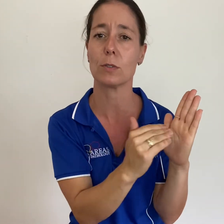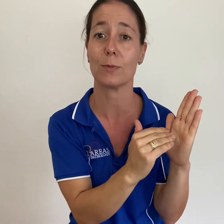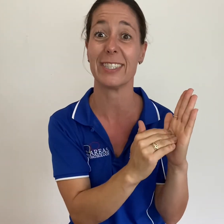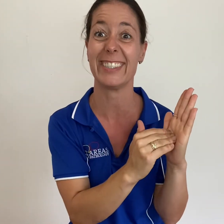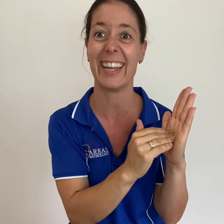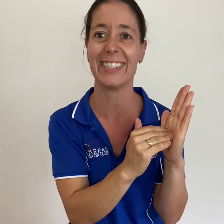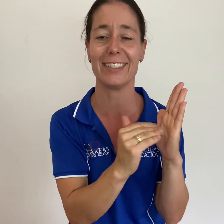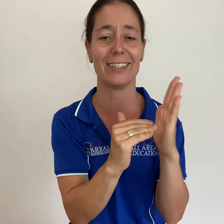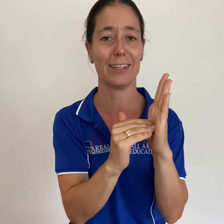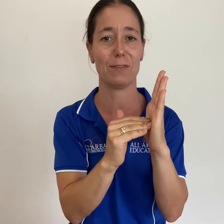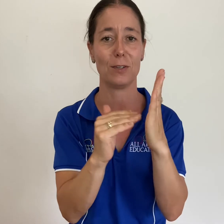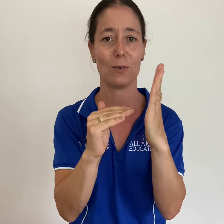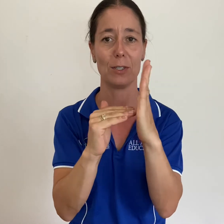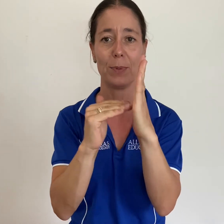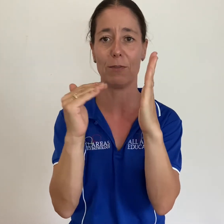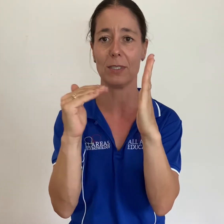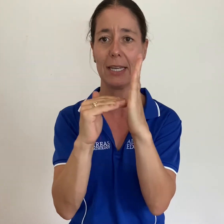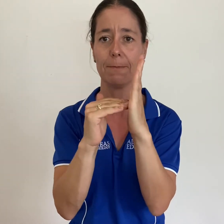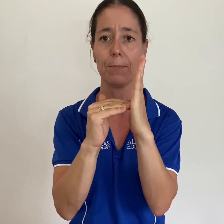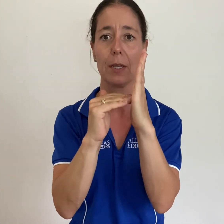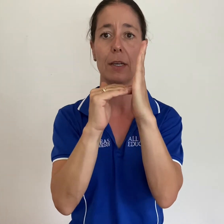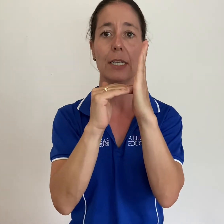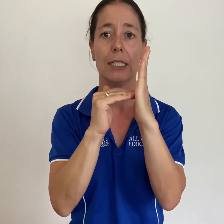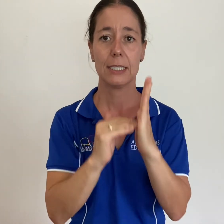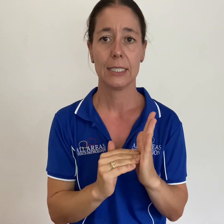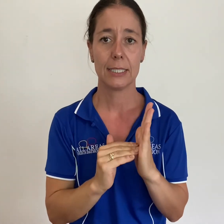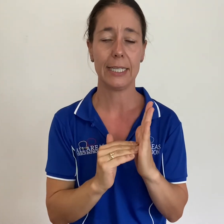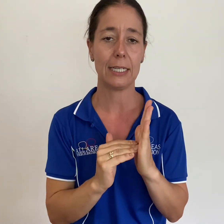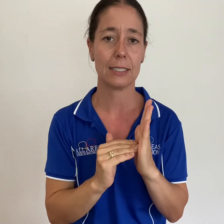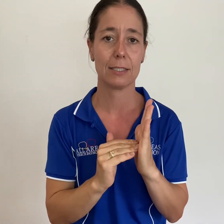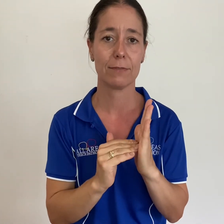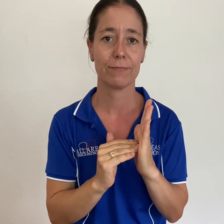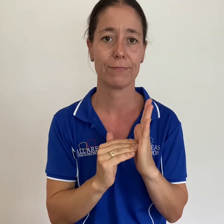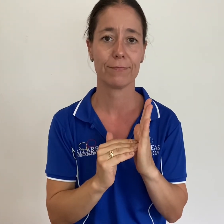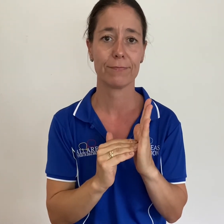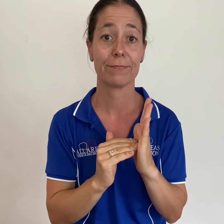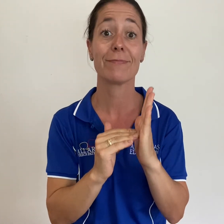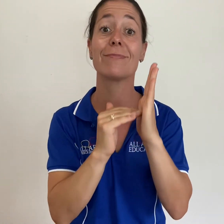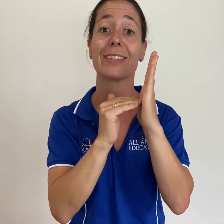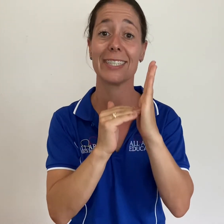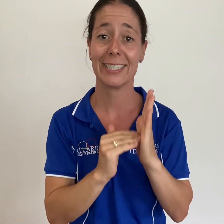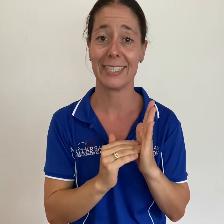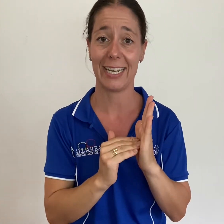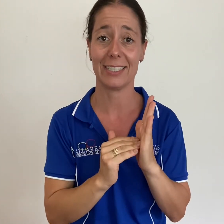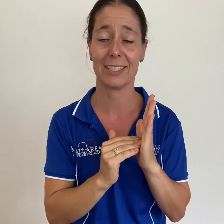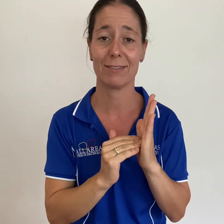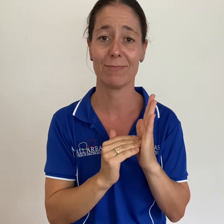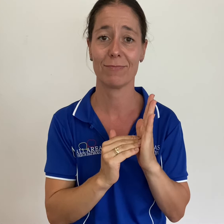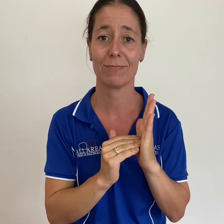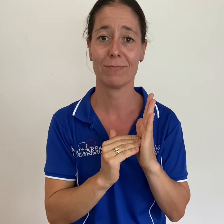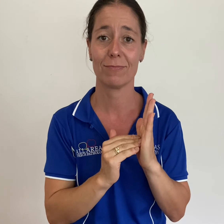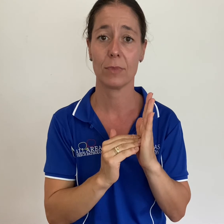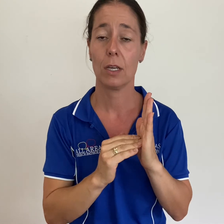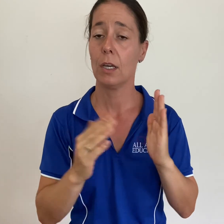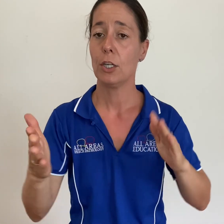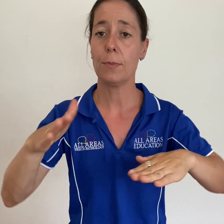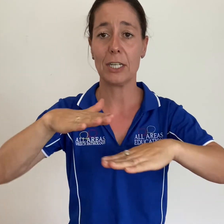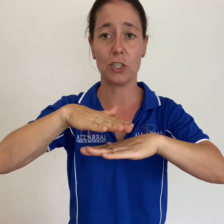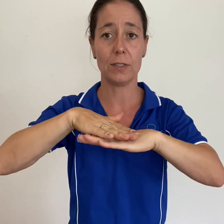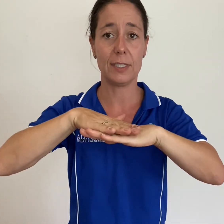a Z, isn't it, if you know a little bit of Auslan. Sit. Sit. You might show sit